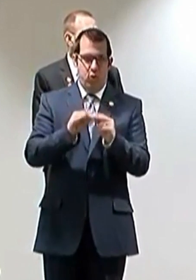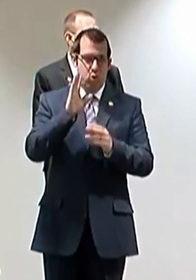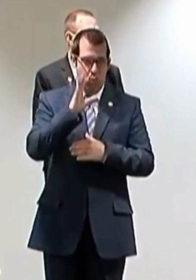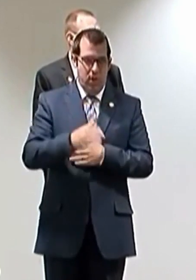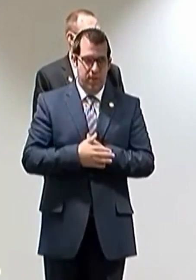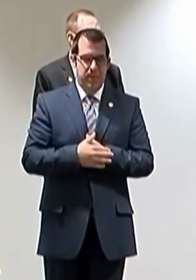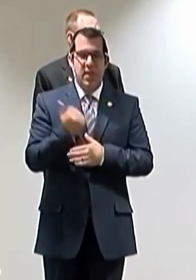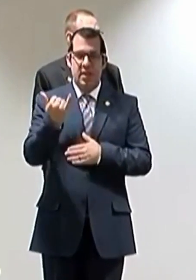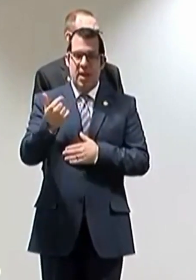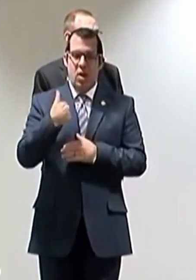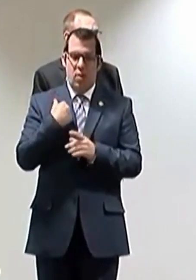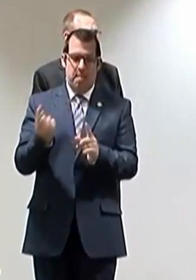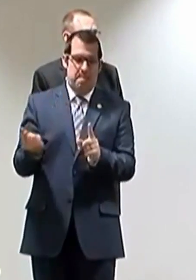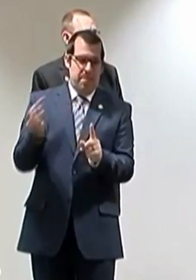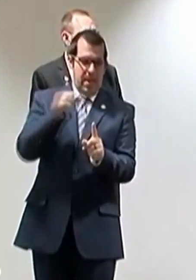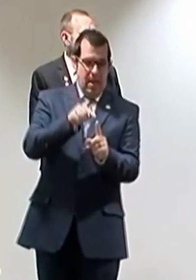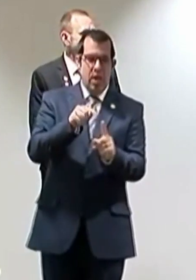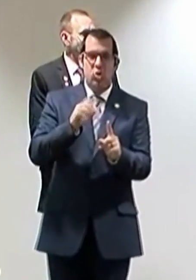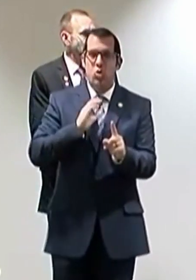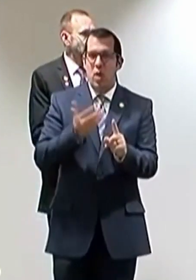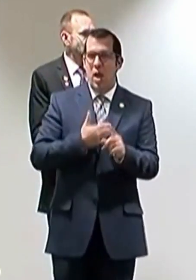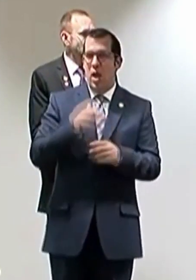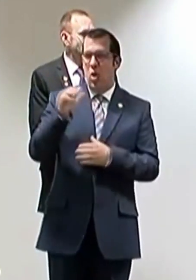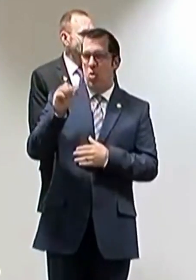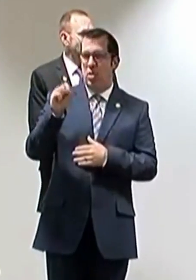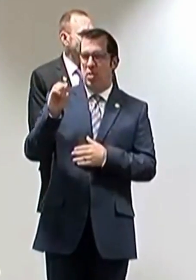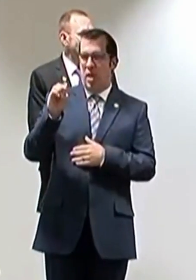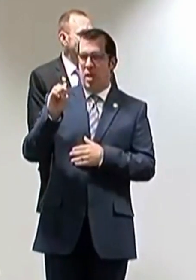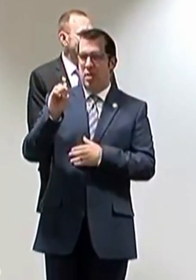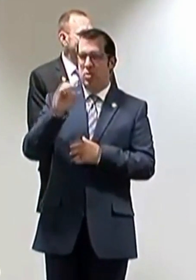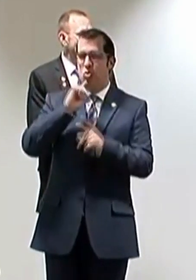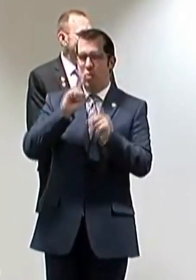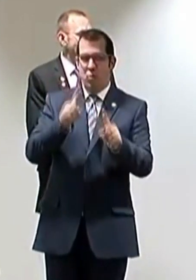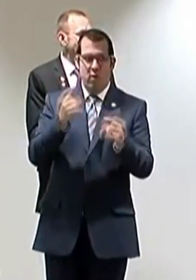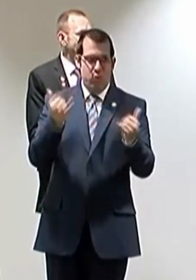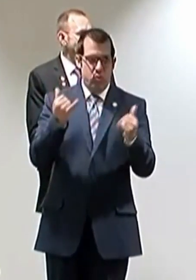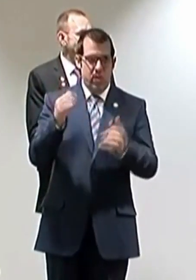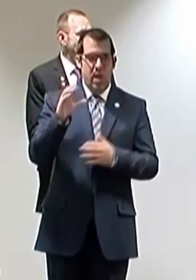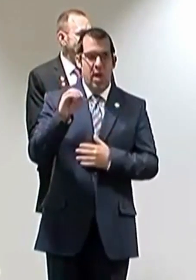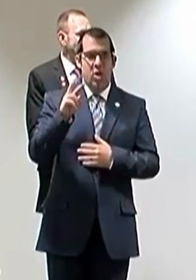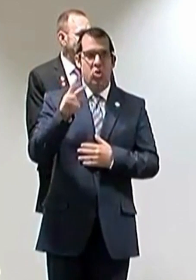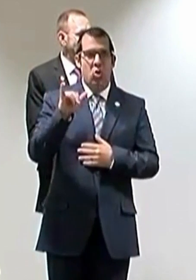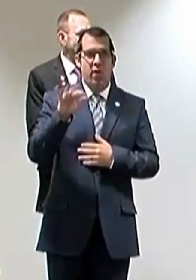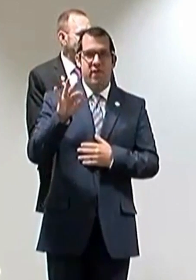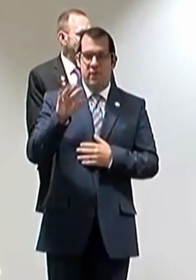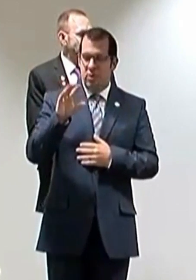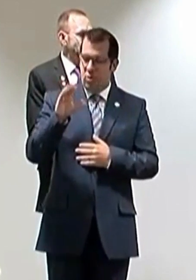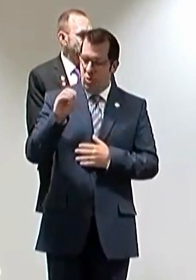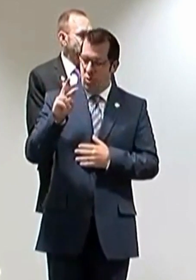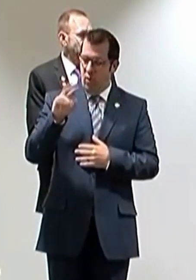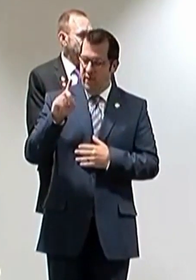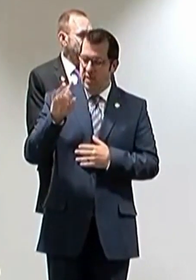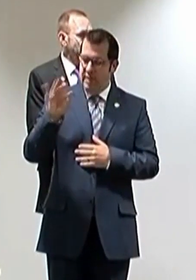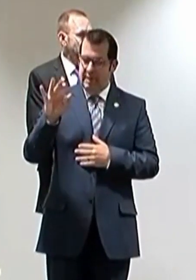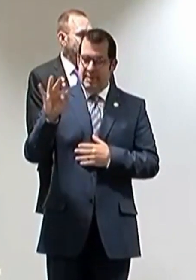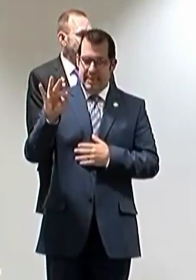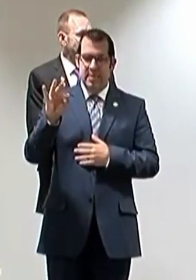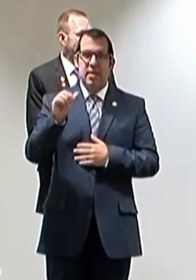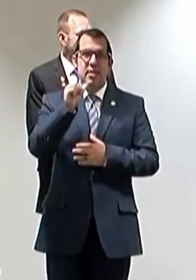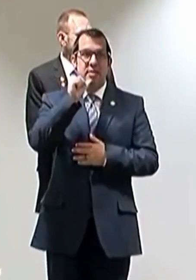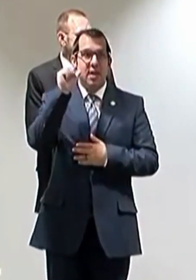now let me return to our case report for today for COVID-19. Yesterday we had